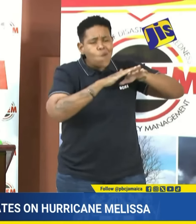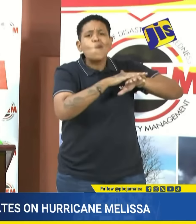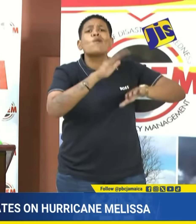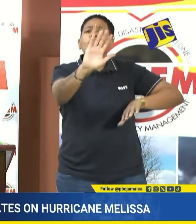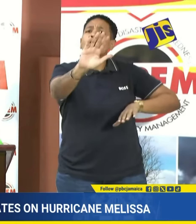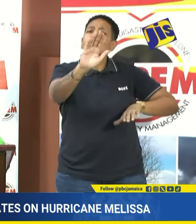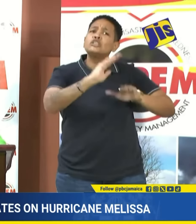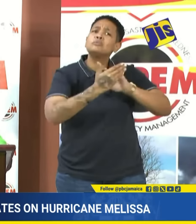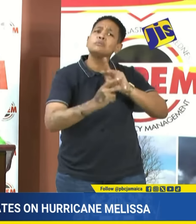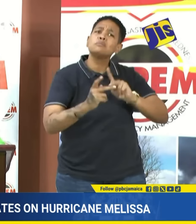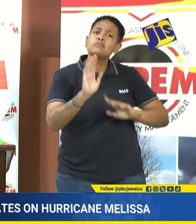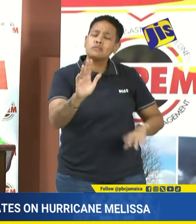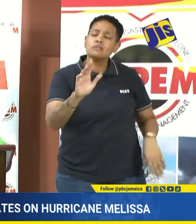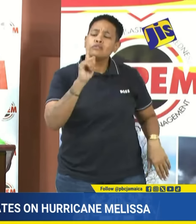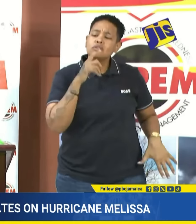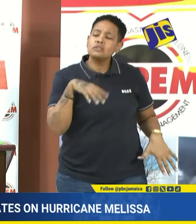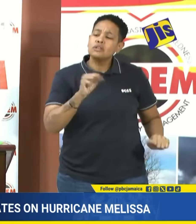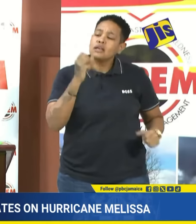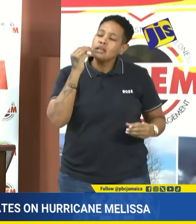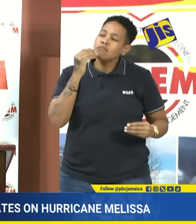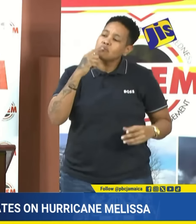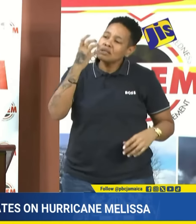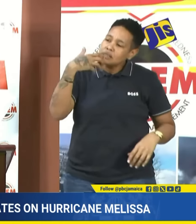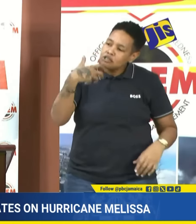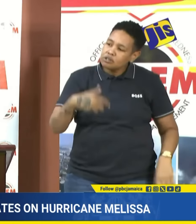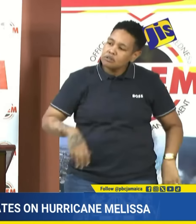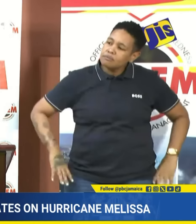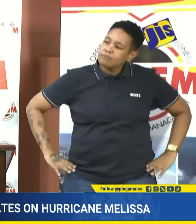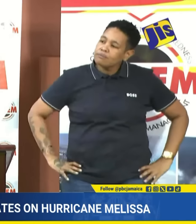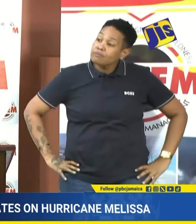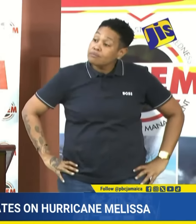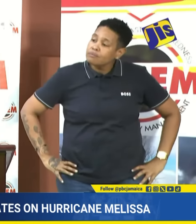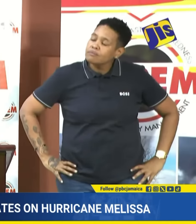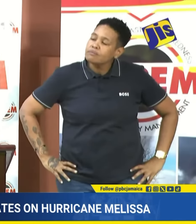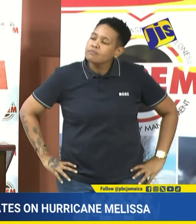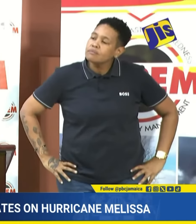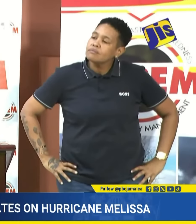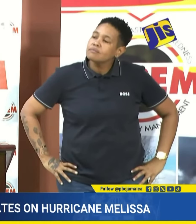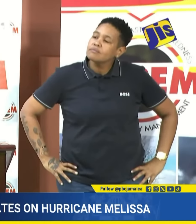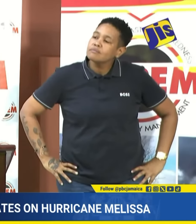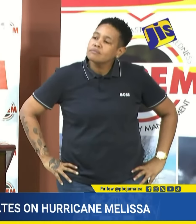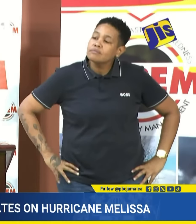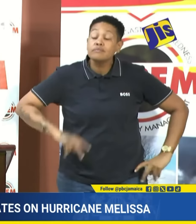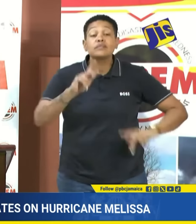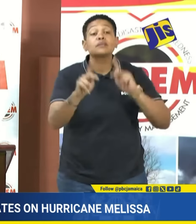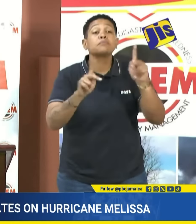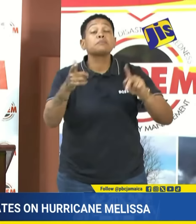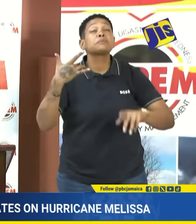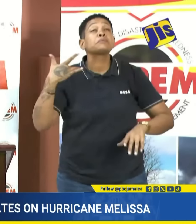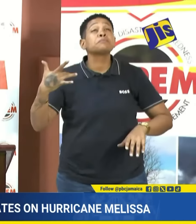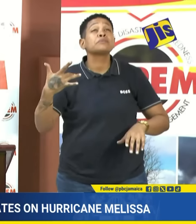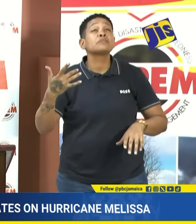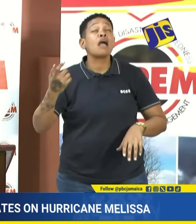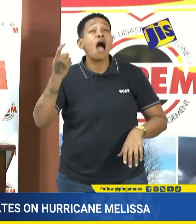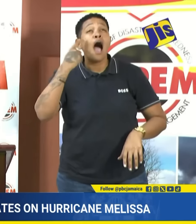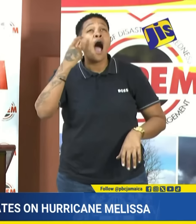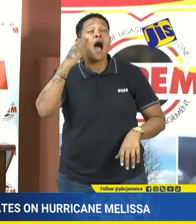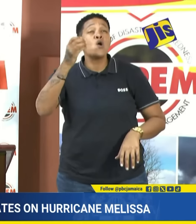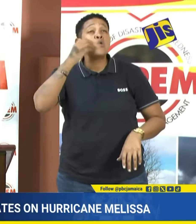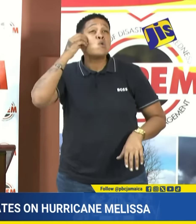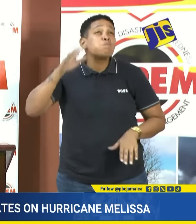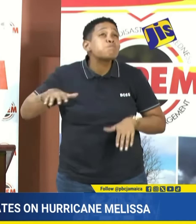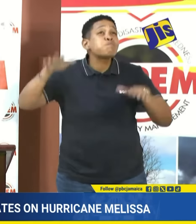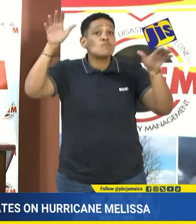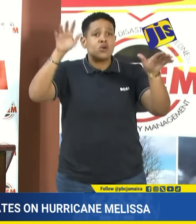to take the information seriously. Persons that live in low-lying and flood-prone